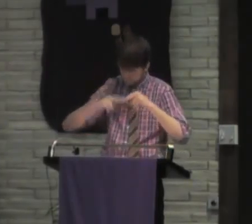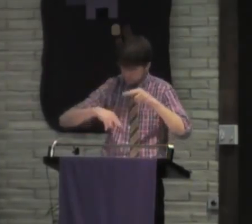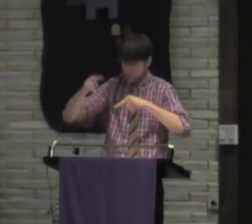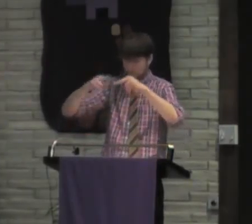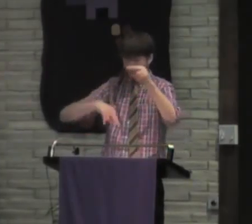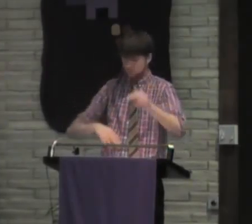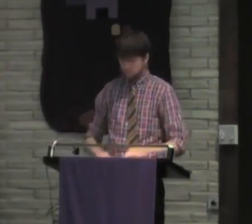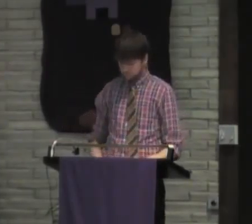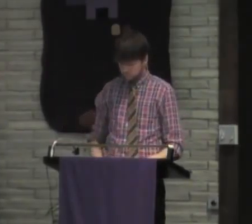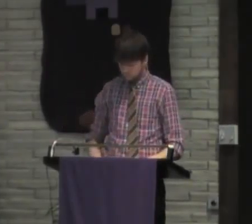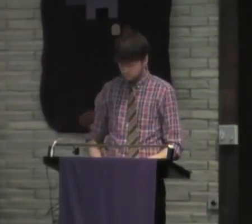rebuilding.